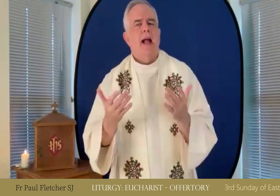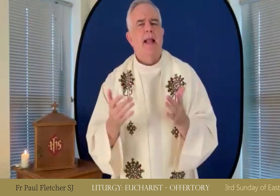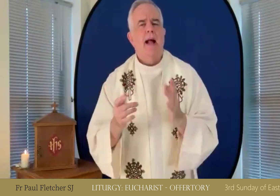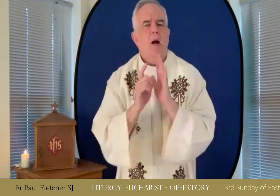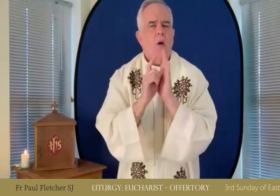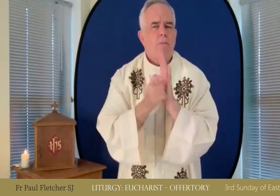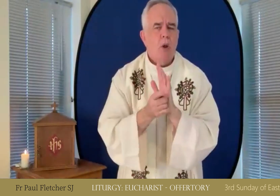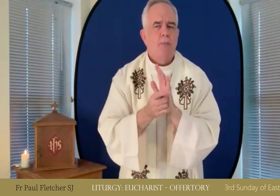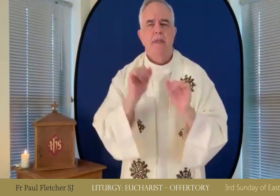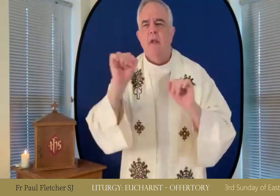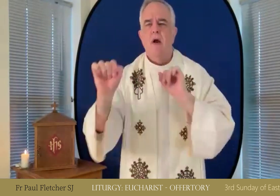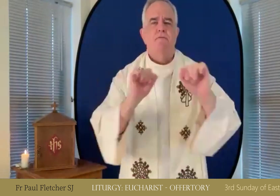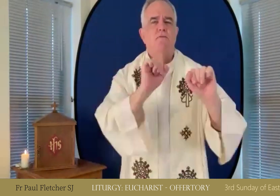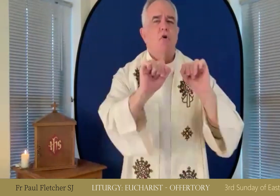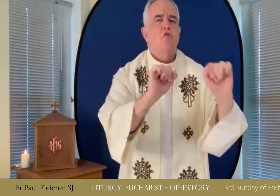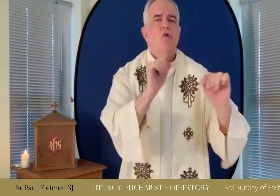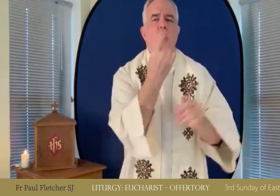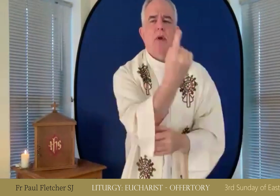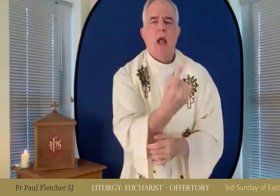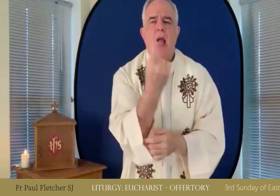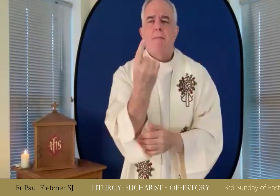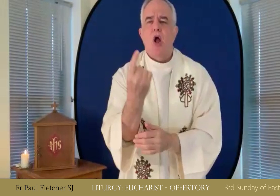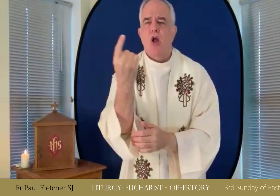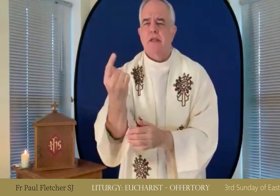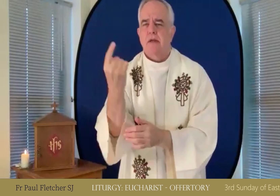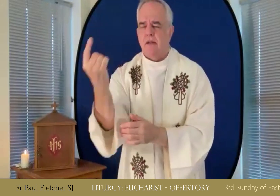And now a moment for your own personal